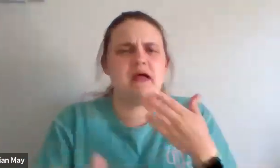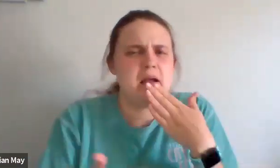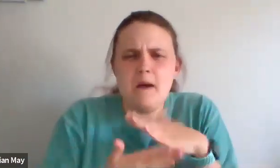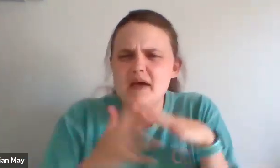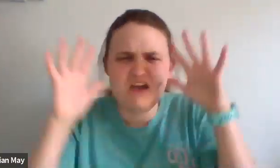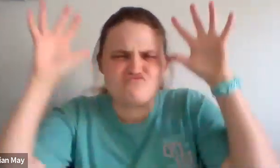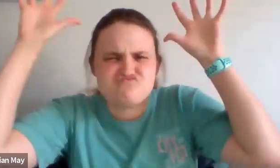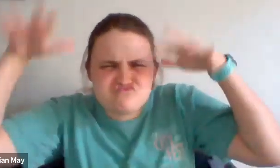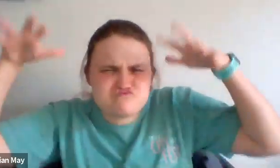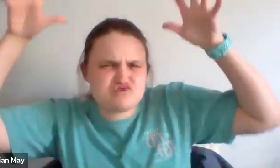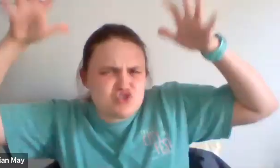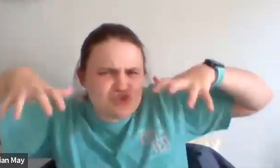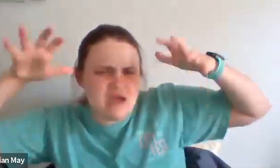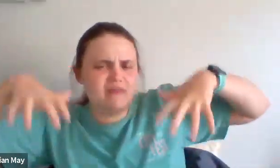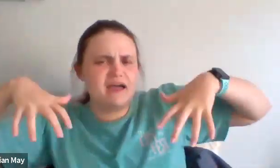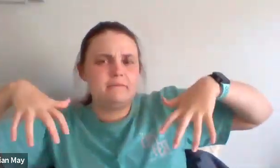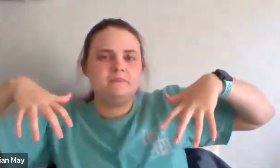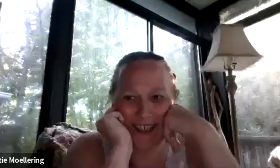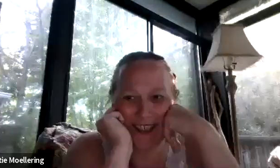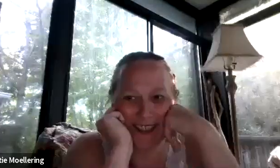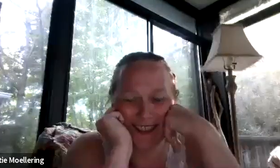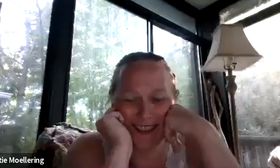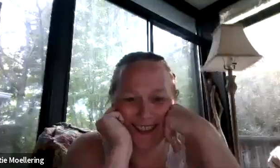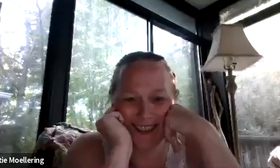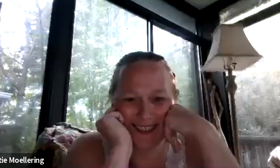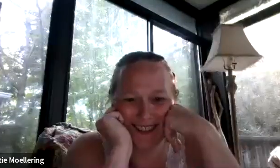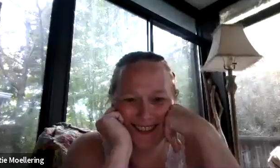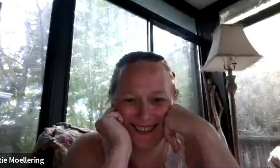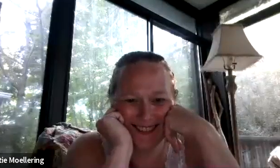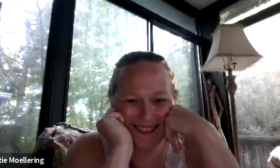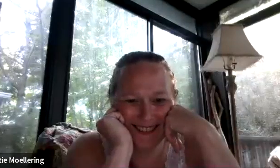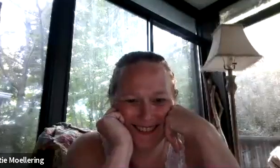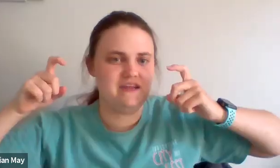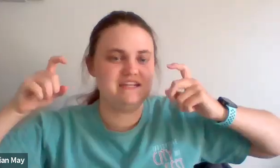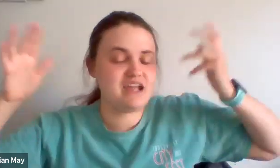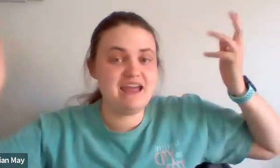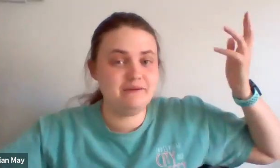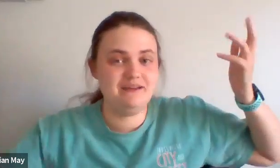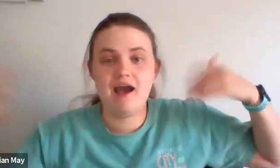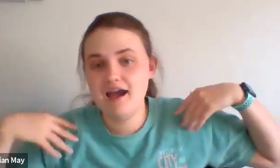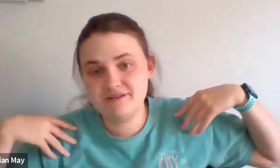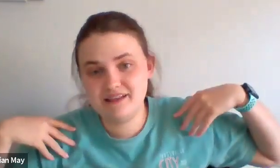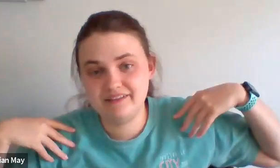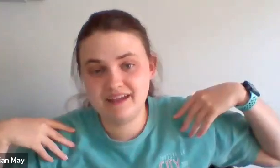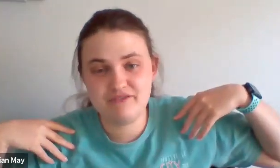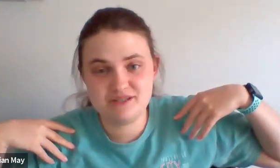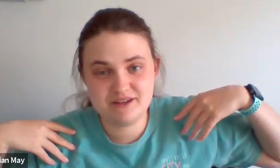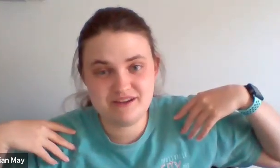like, I love it. You really animate yourself. And I always loved it. I've always been good at